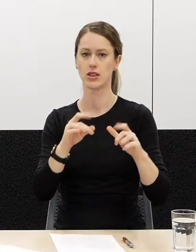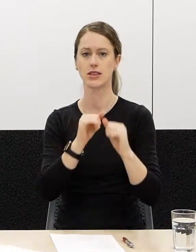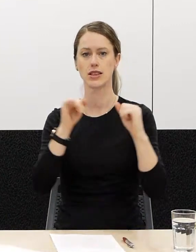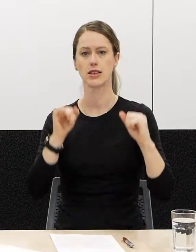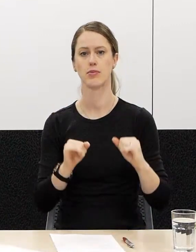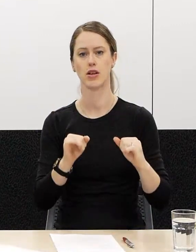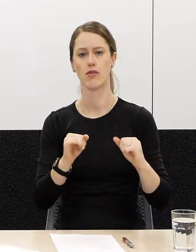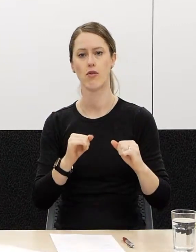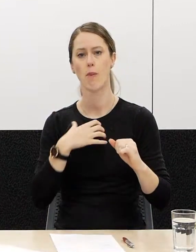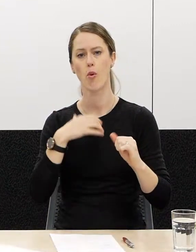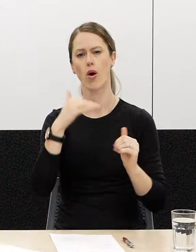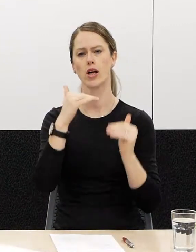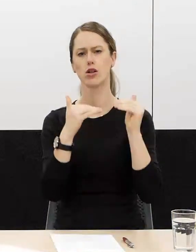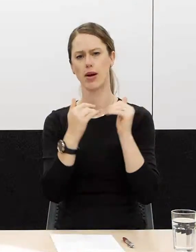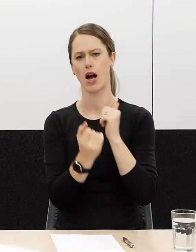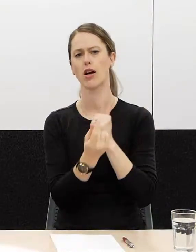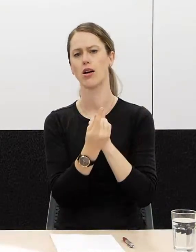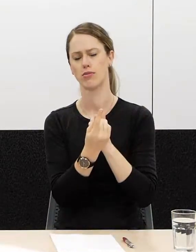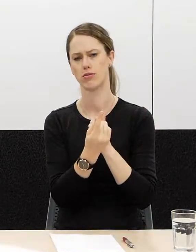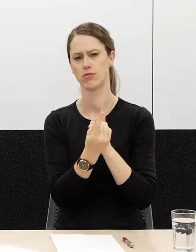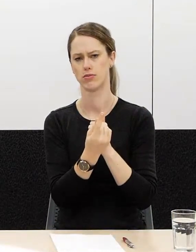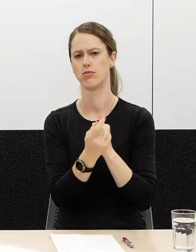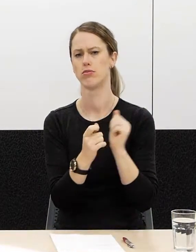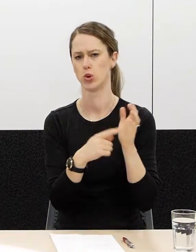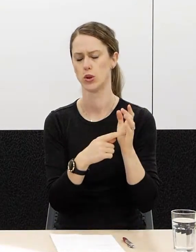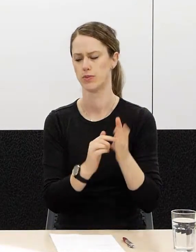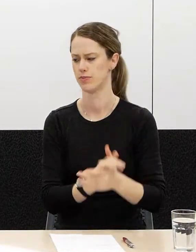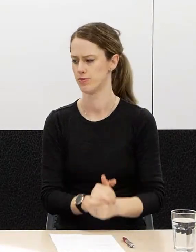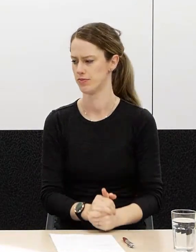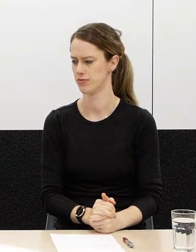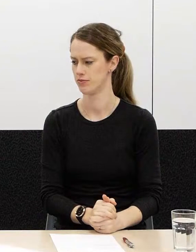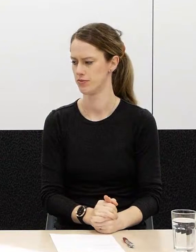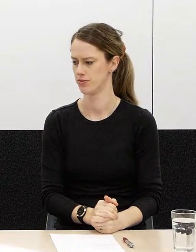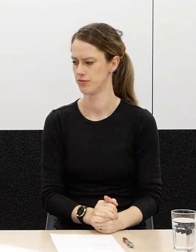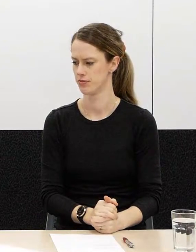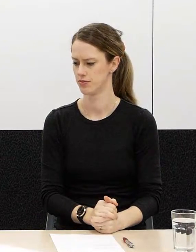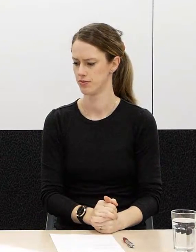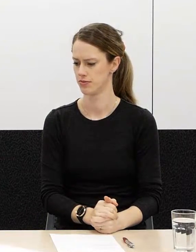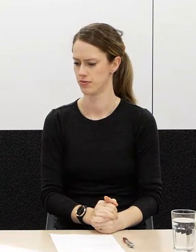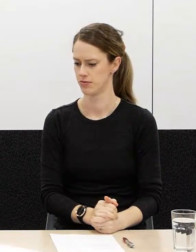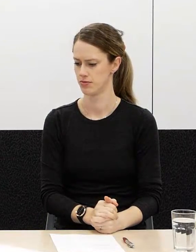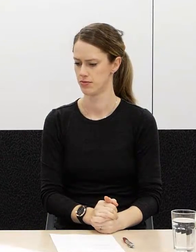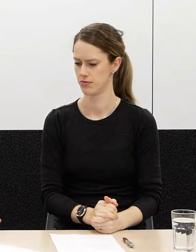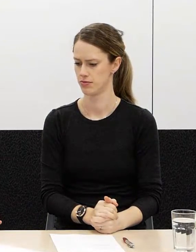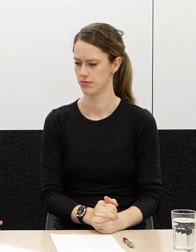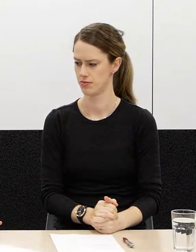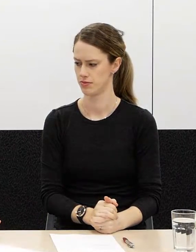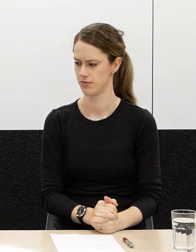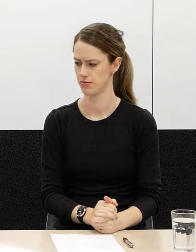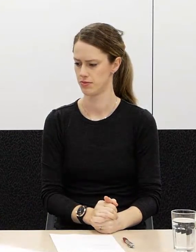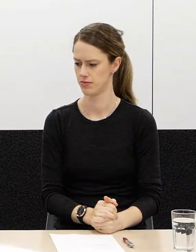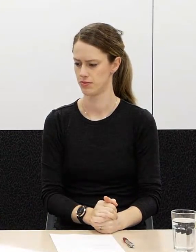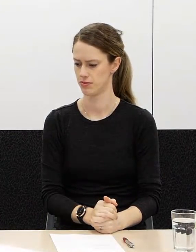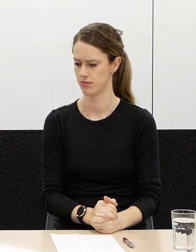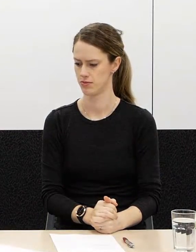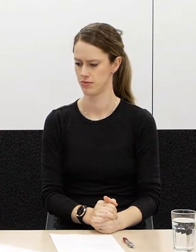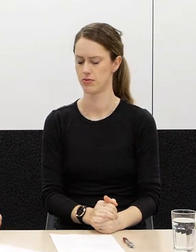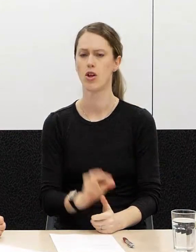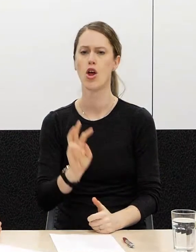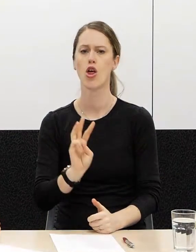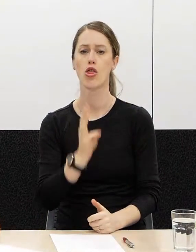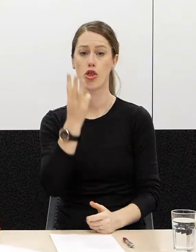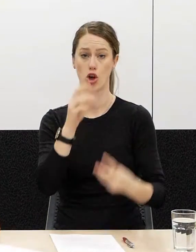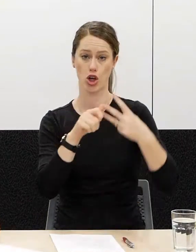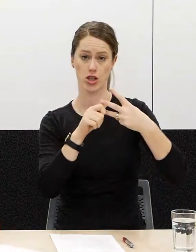more equitable outcomes is really key. So the third key outcome area